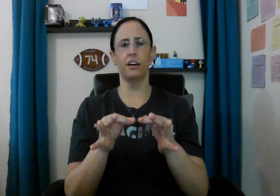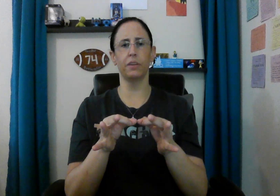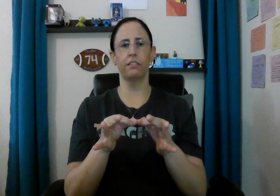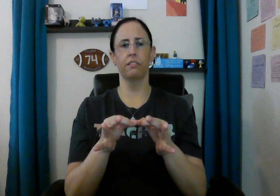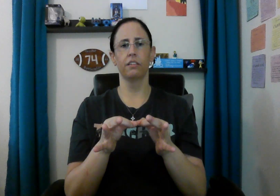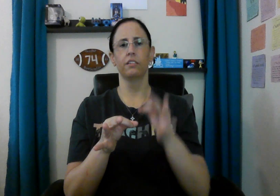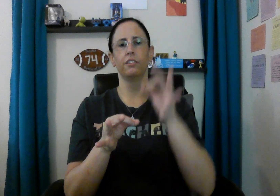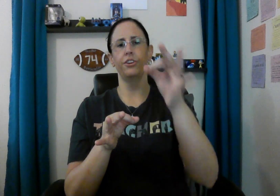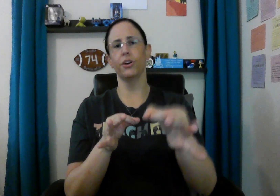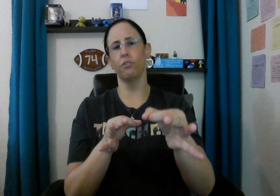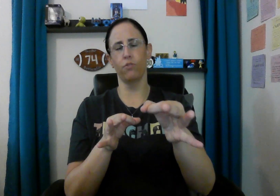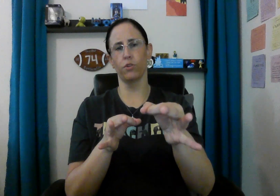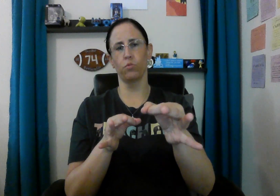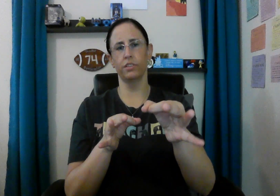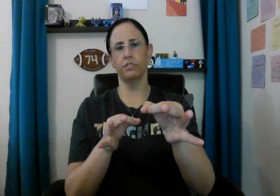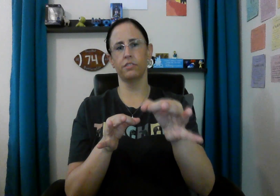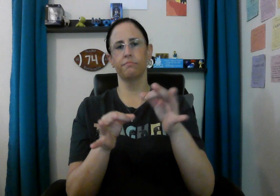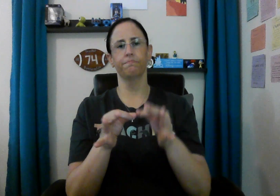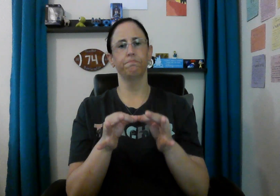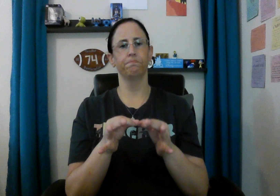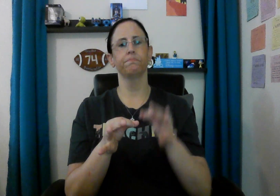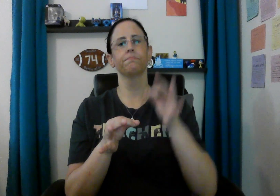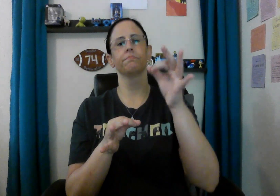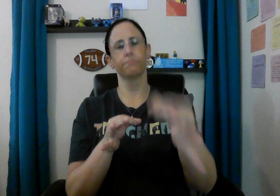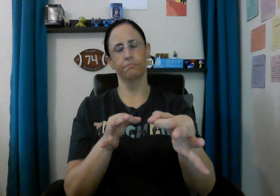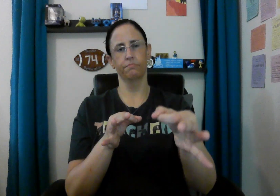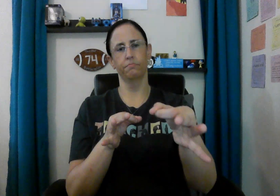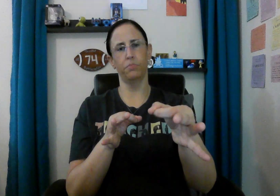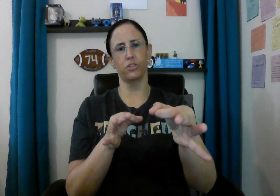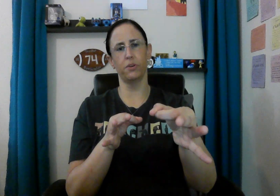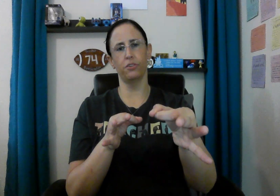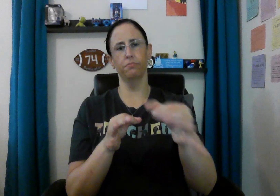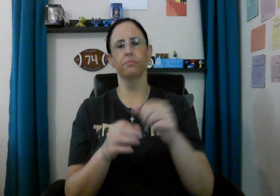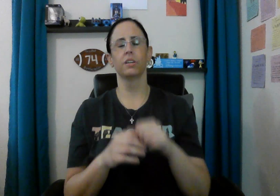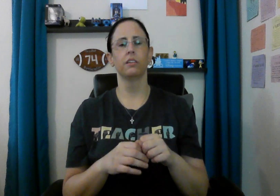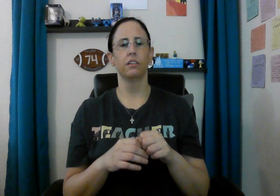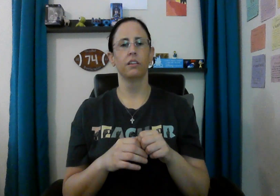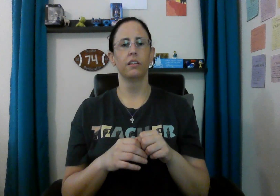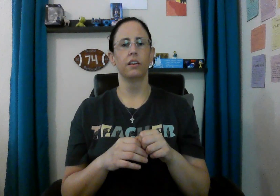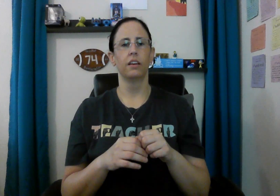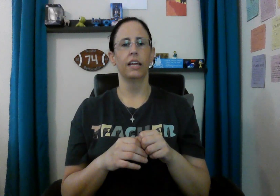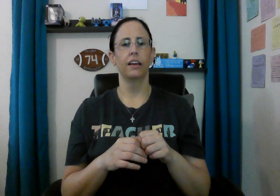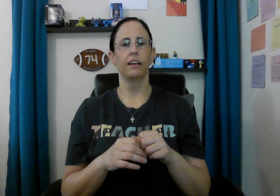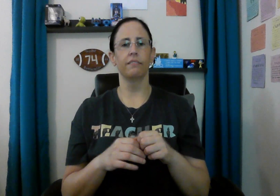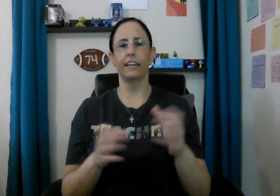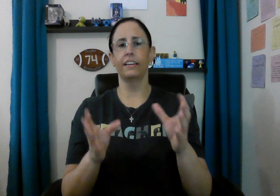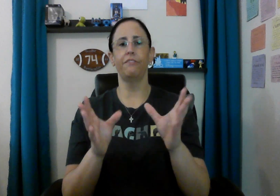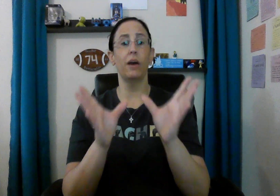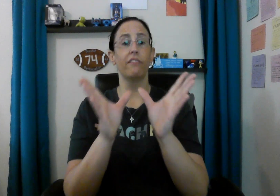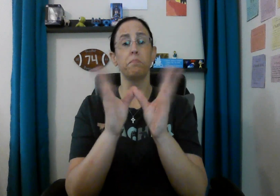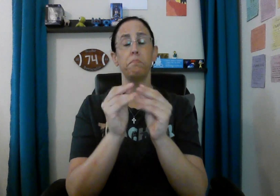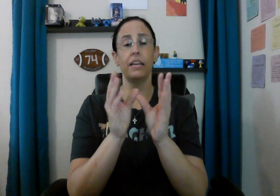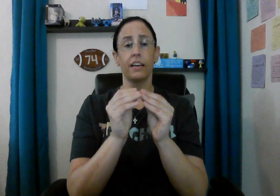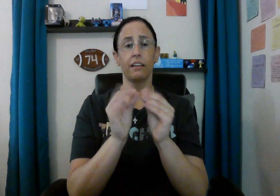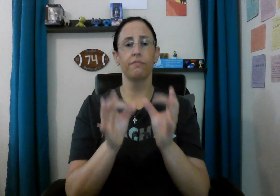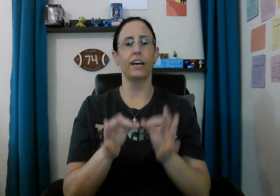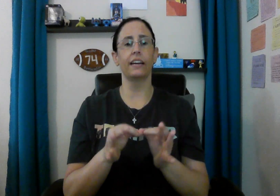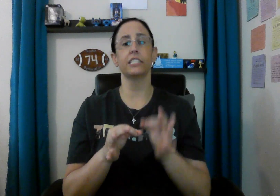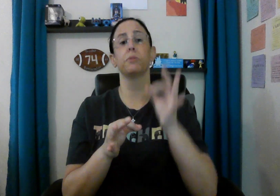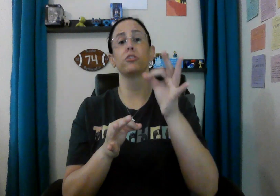dominant. You go forward once. Postpone, like if you have a meeting that is